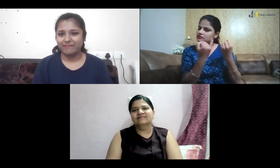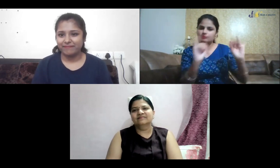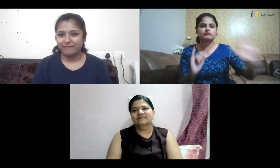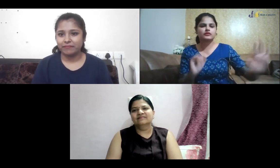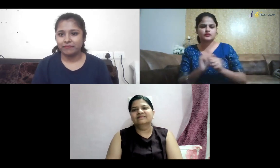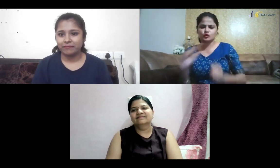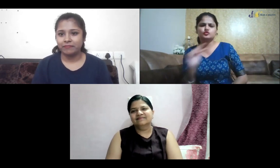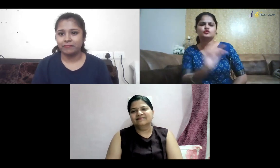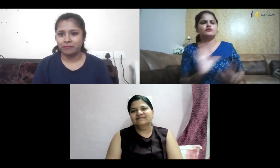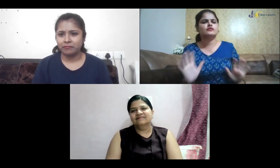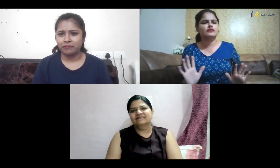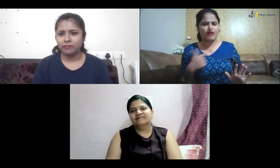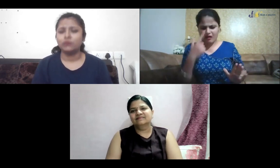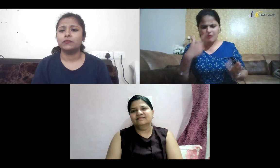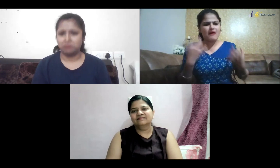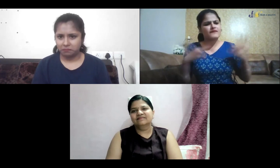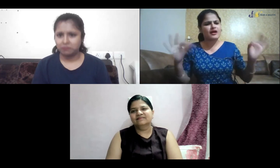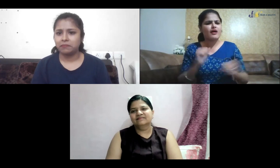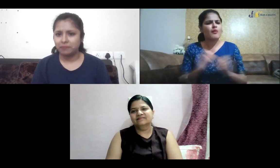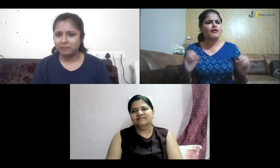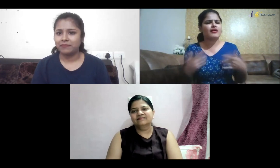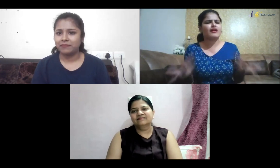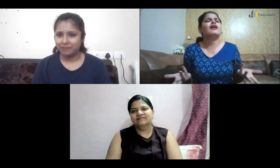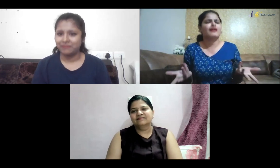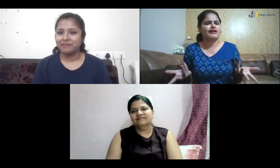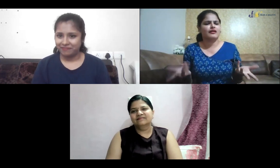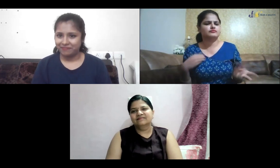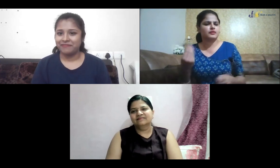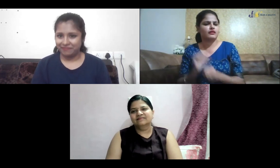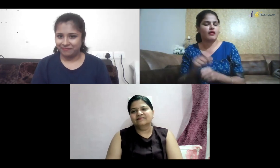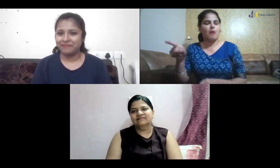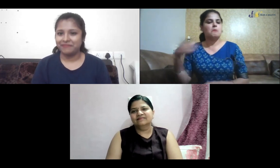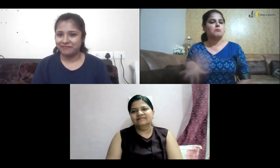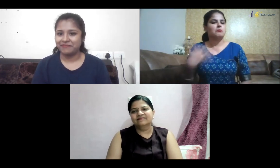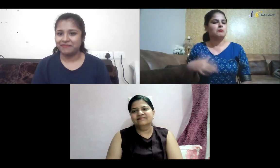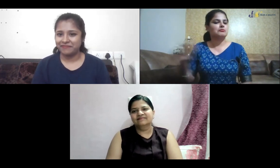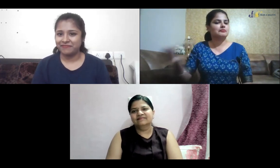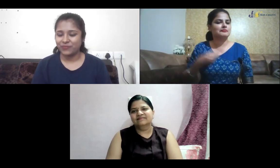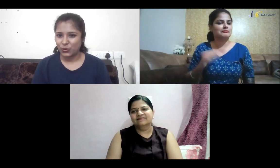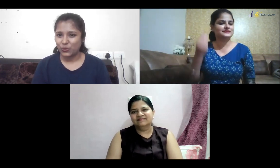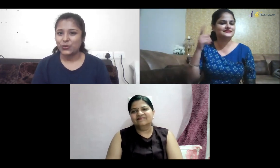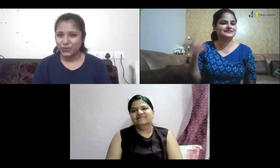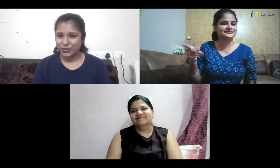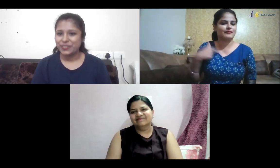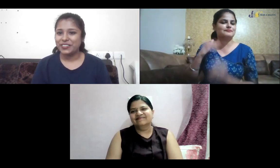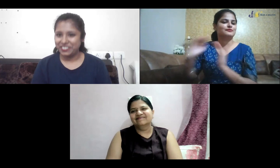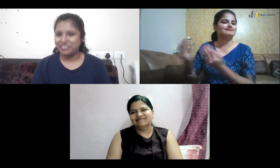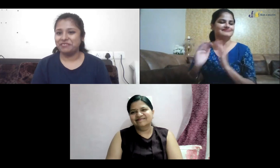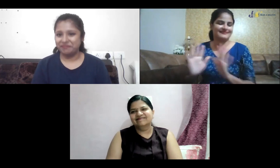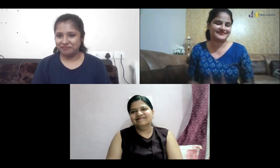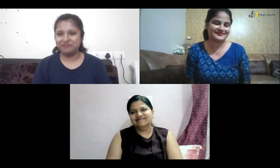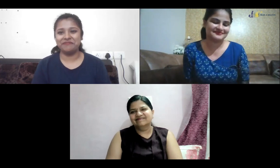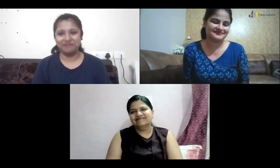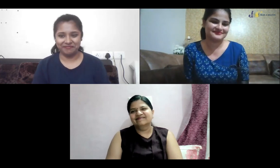chores. She did her part. I'm doing my part. So yeah, I mean,